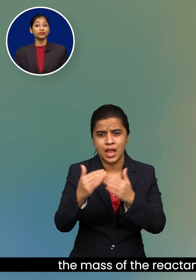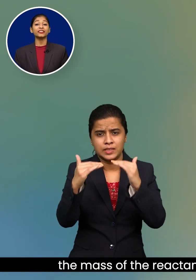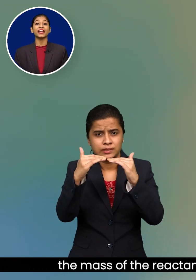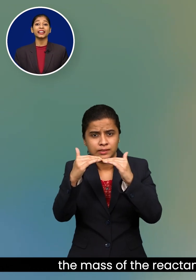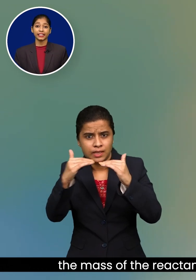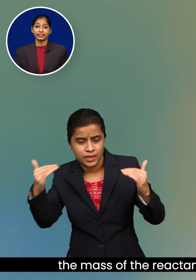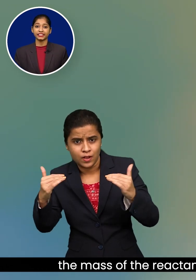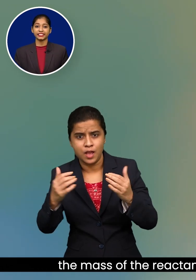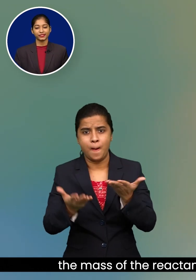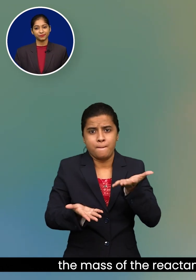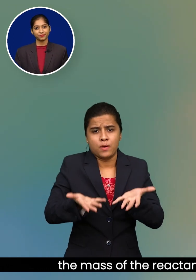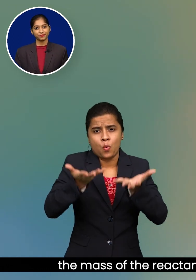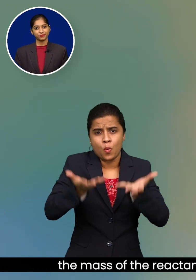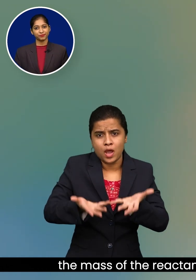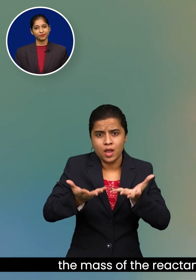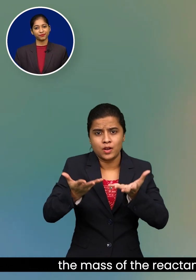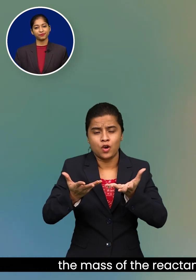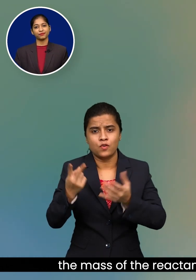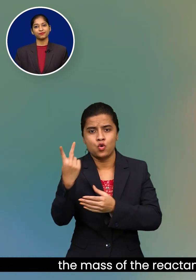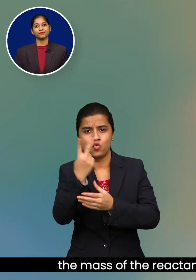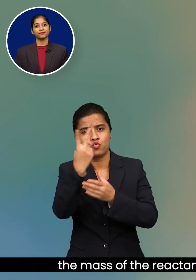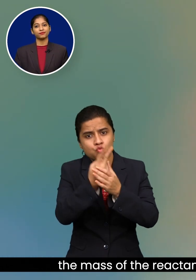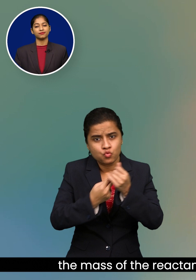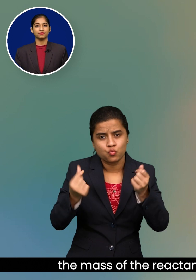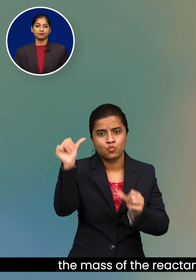mass of the reactants.